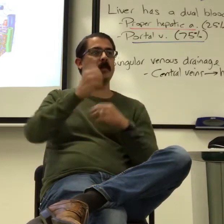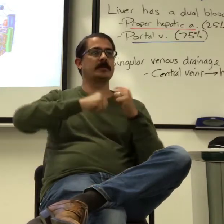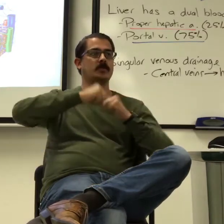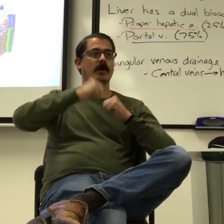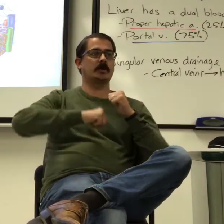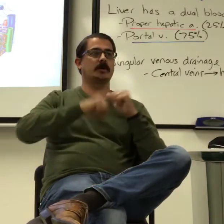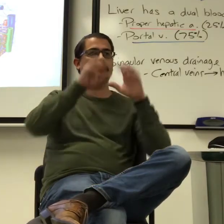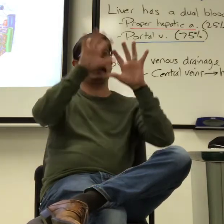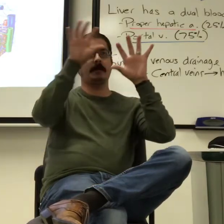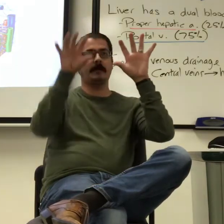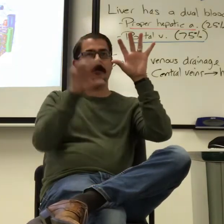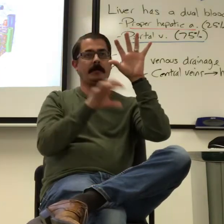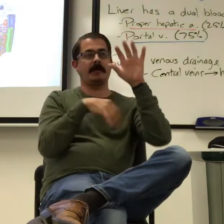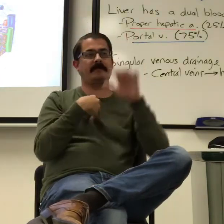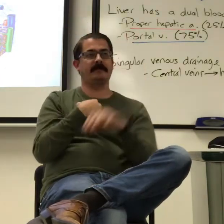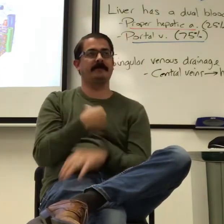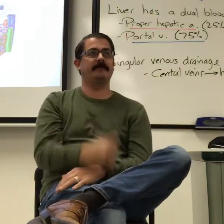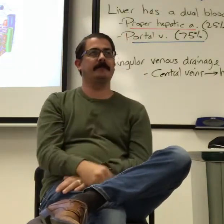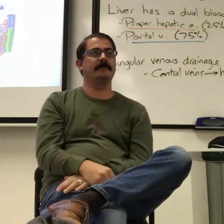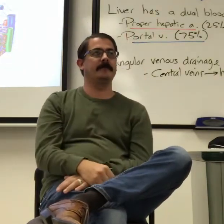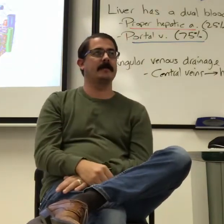there.